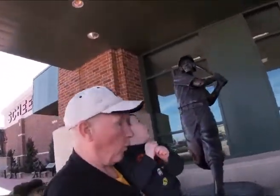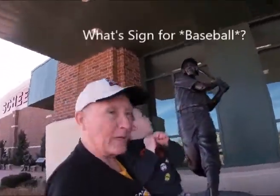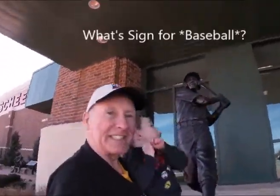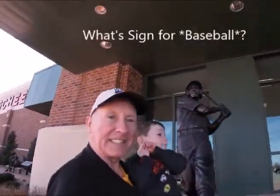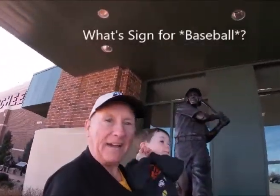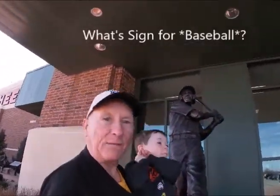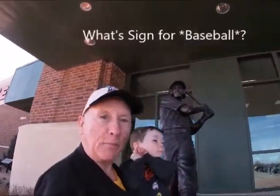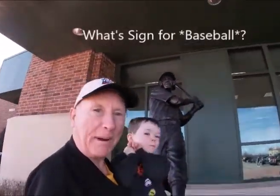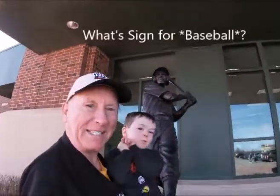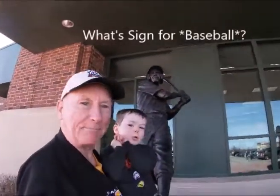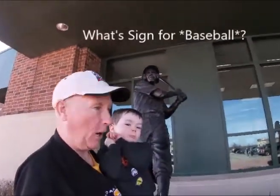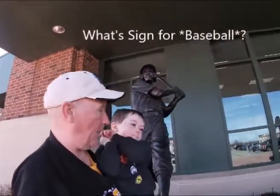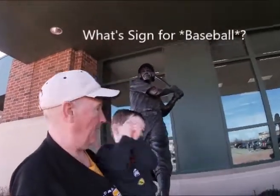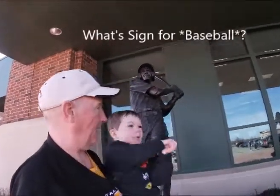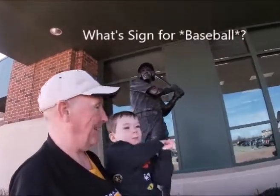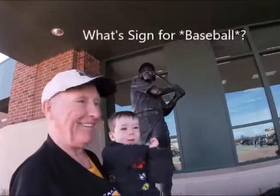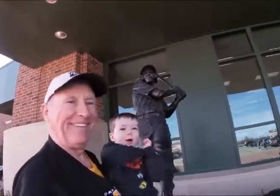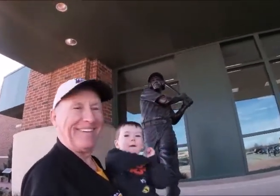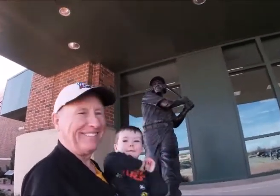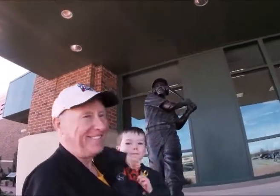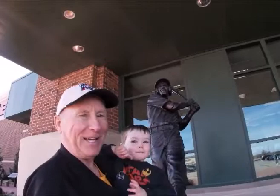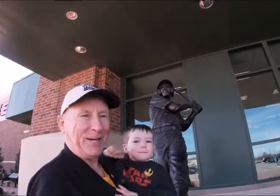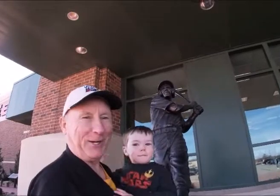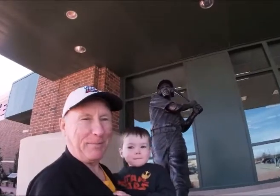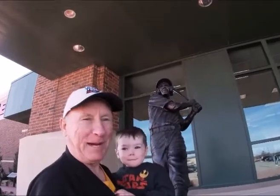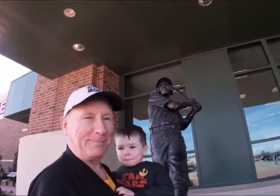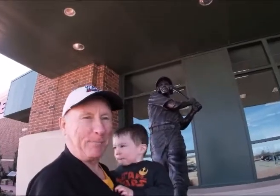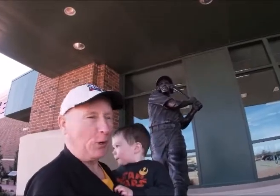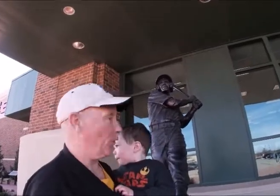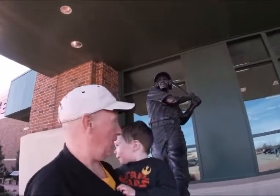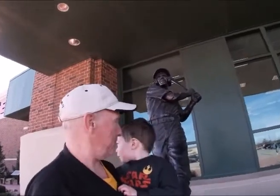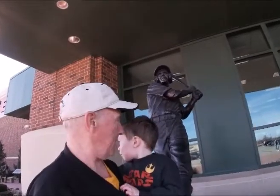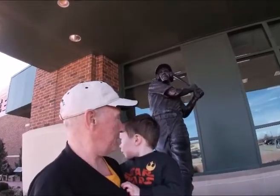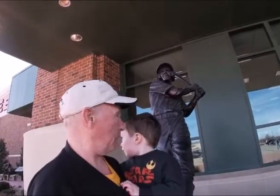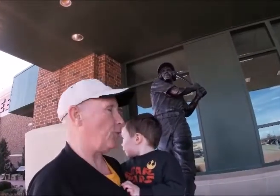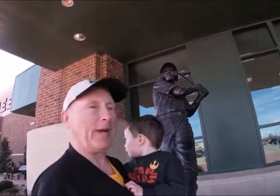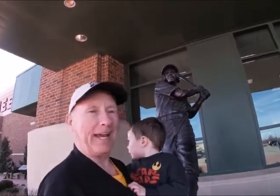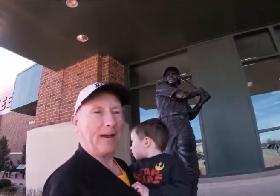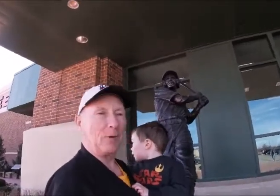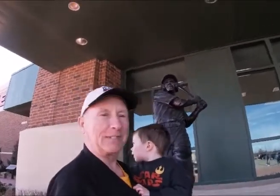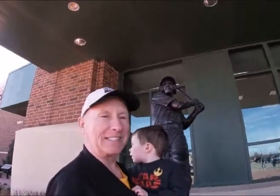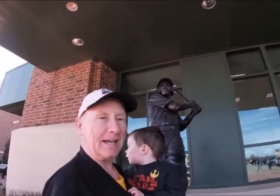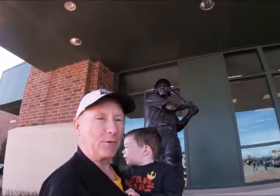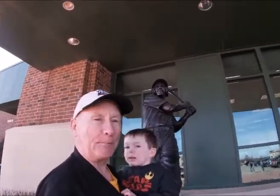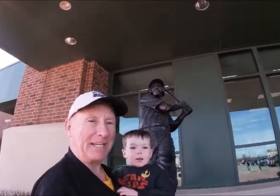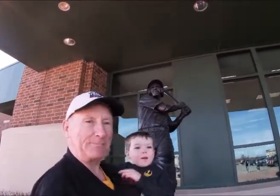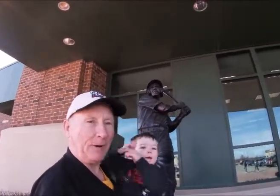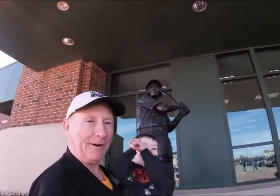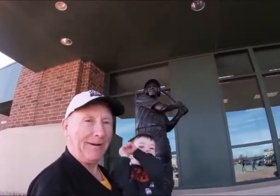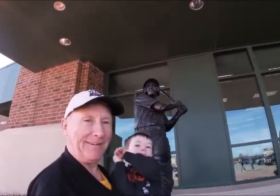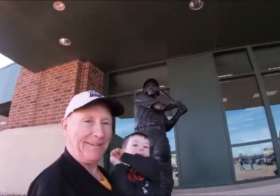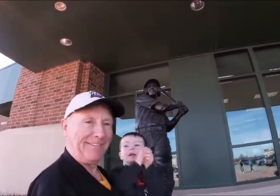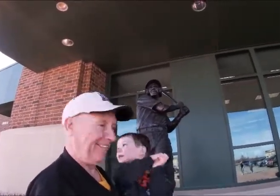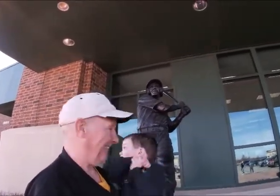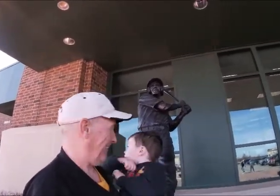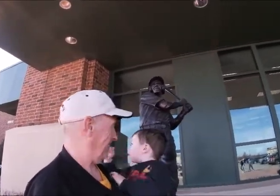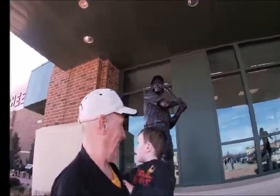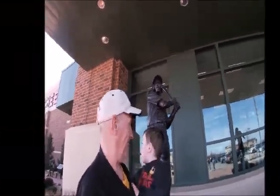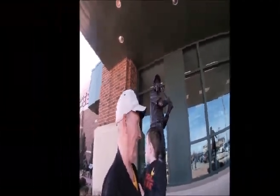What's the time for baseball? Baseball. Very good, baseball. You love baseball. Do it again. What's the time for baseball? Baseball. Time for